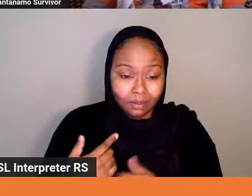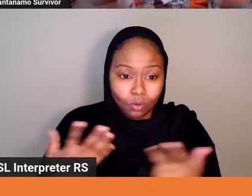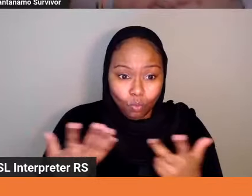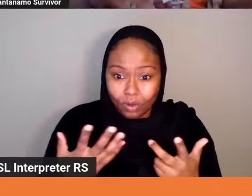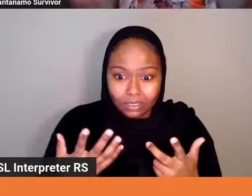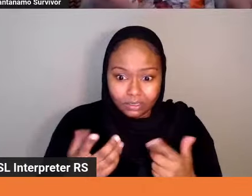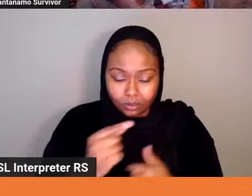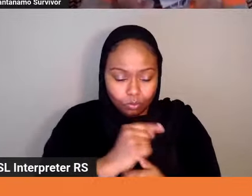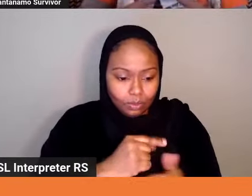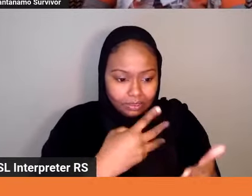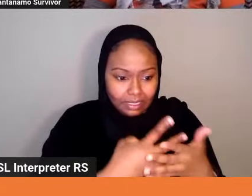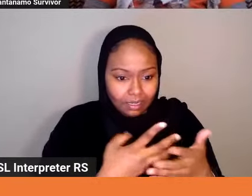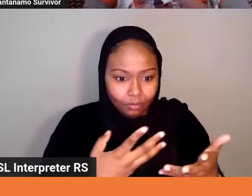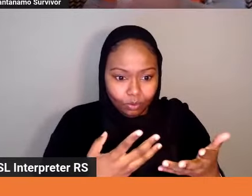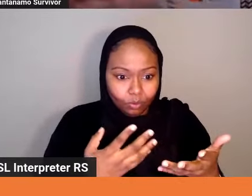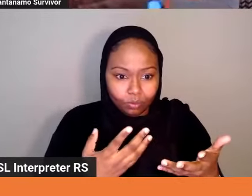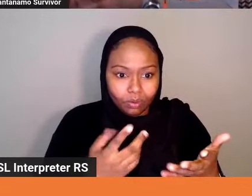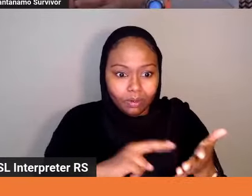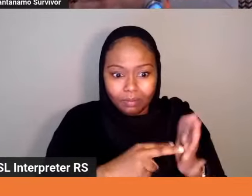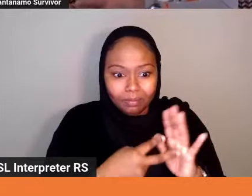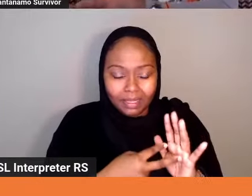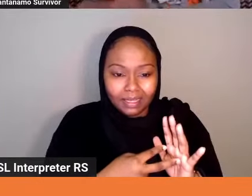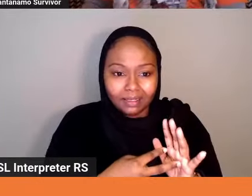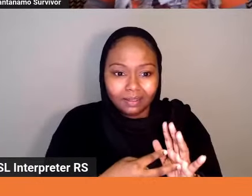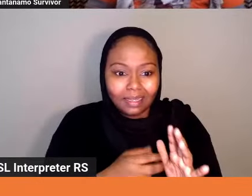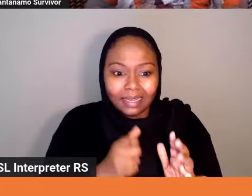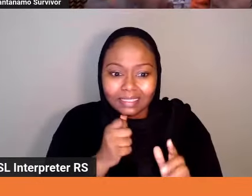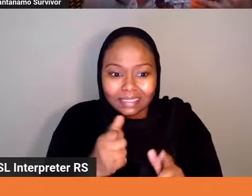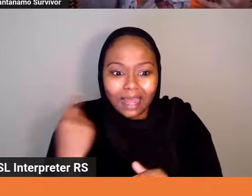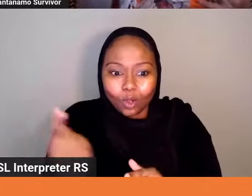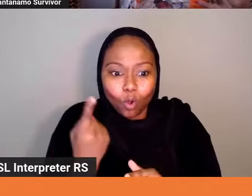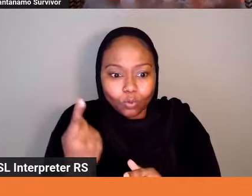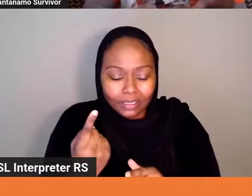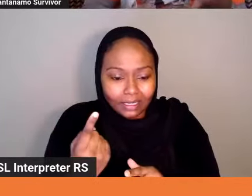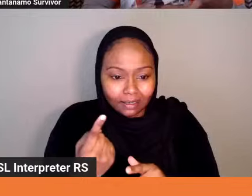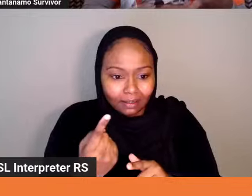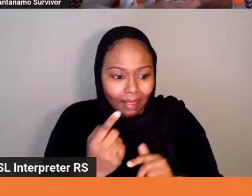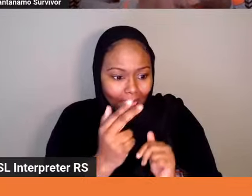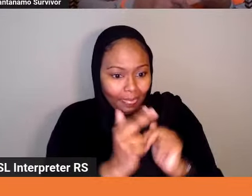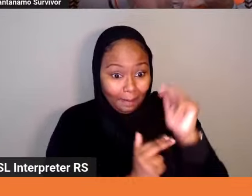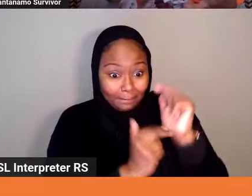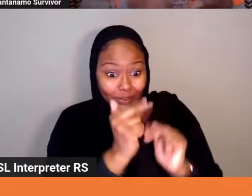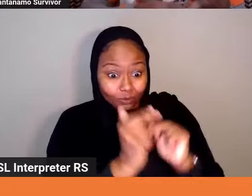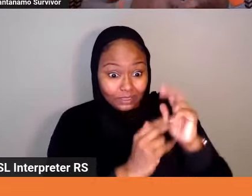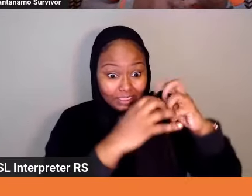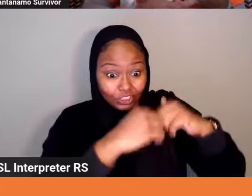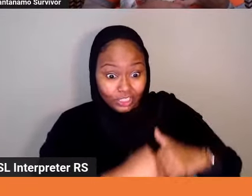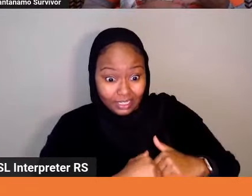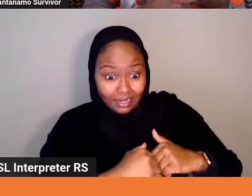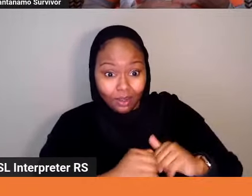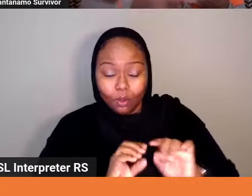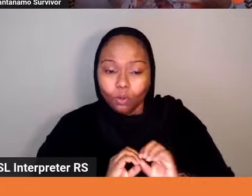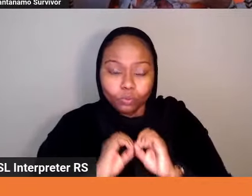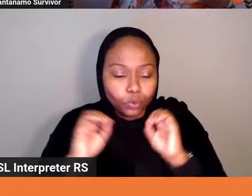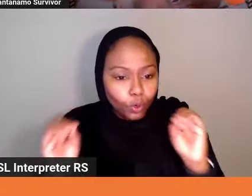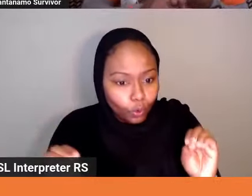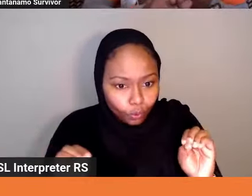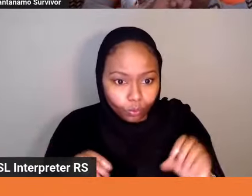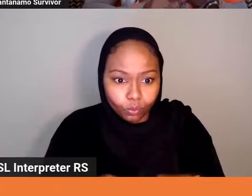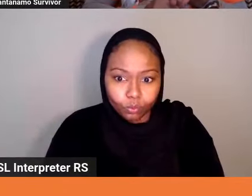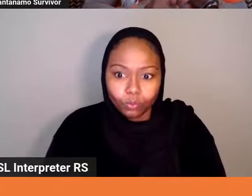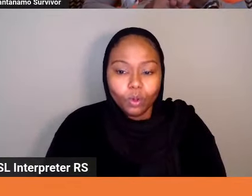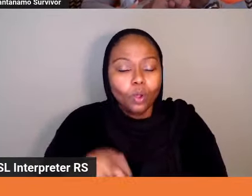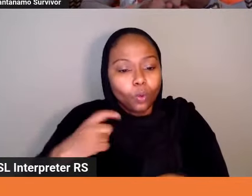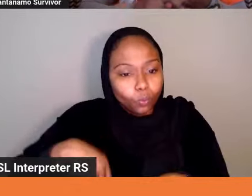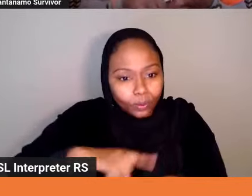tell you, it's not just shutting down the physical place, but we need to apologize. We need the US government to apologize, to acknowledge